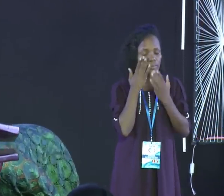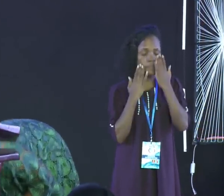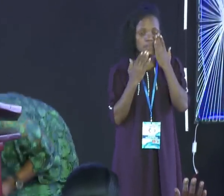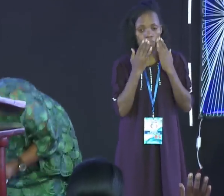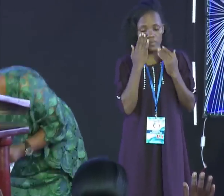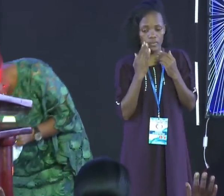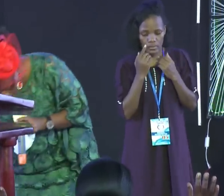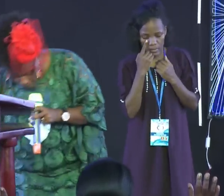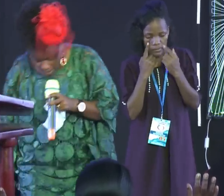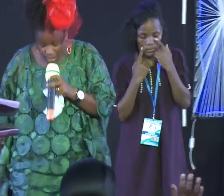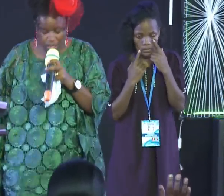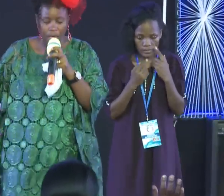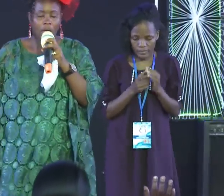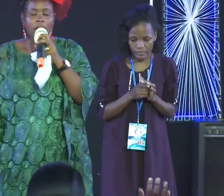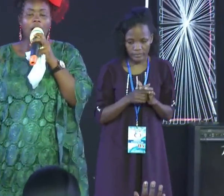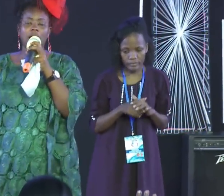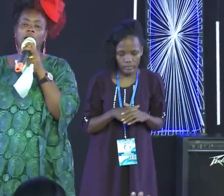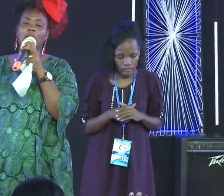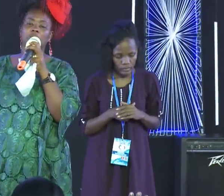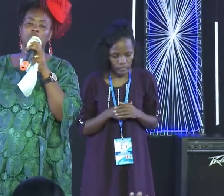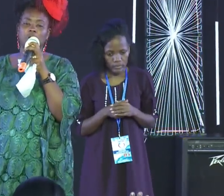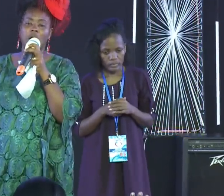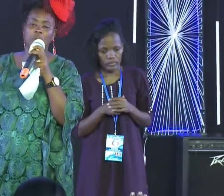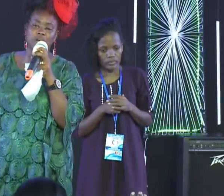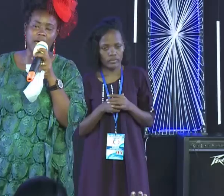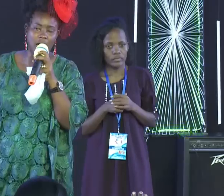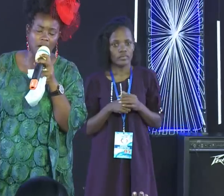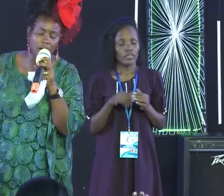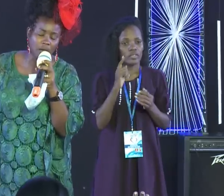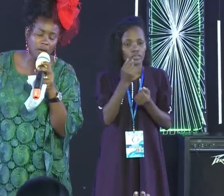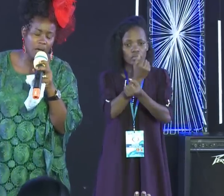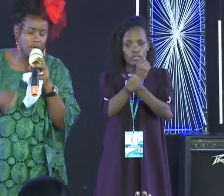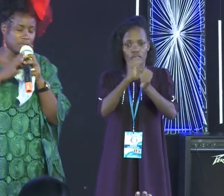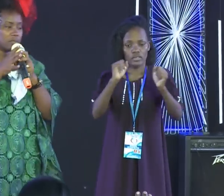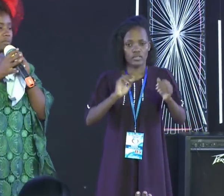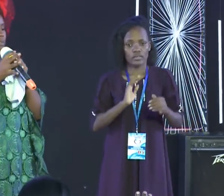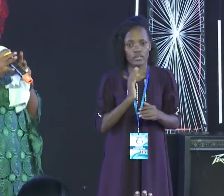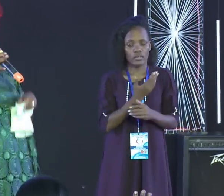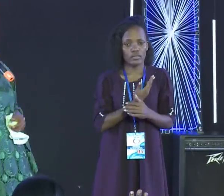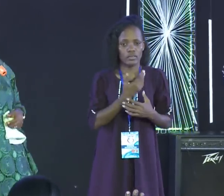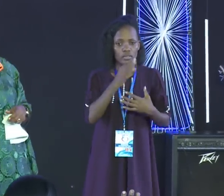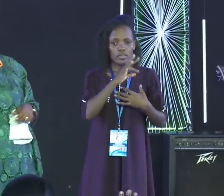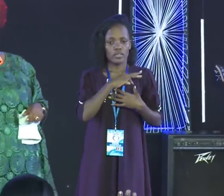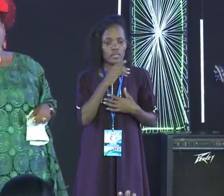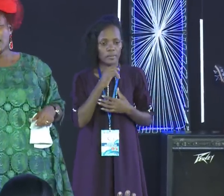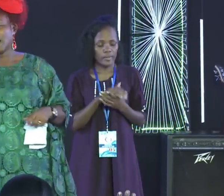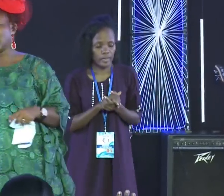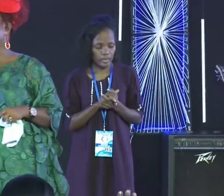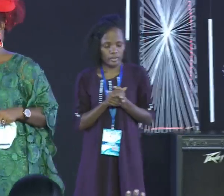you wipe away tears. Alokola mutu amunda. You save the inner man.